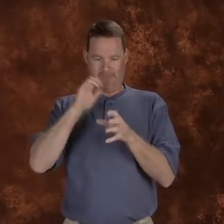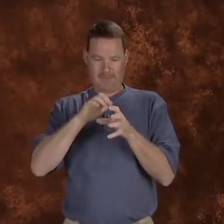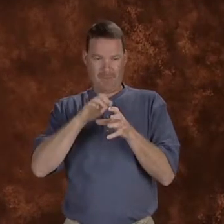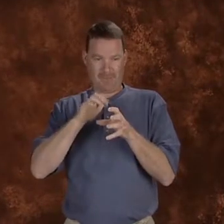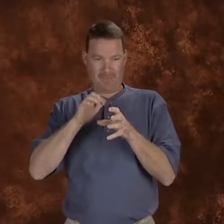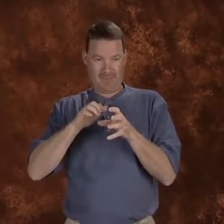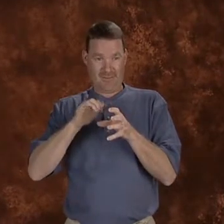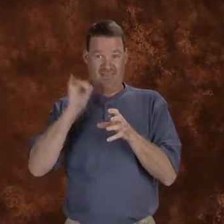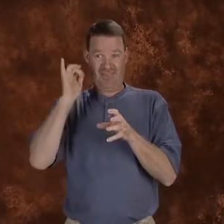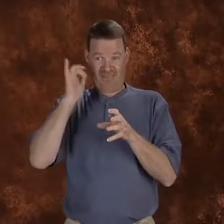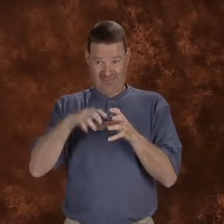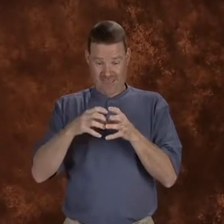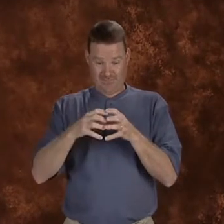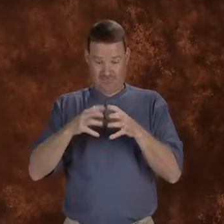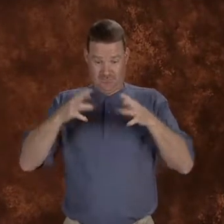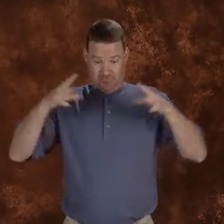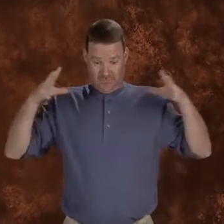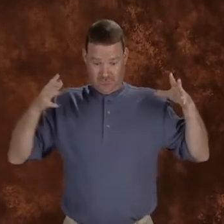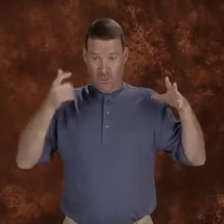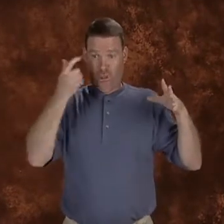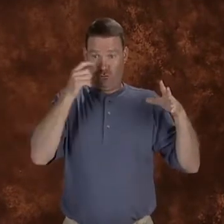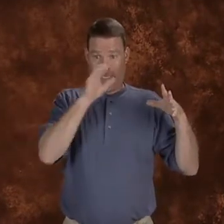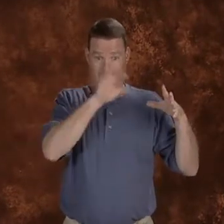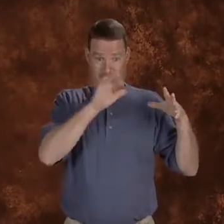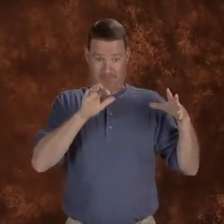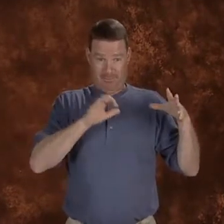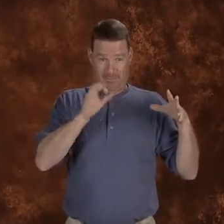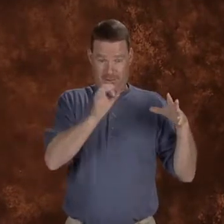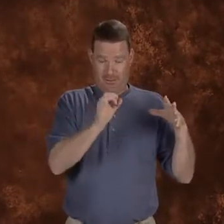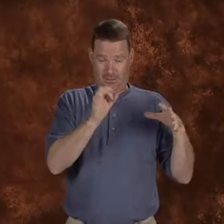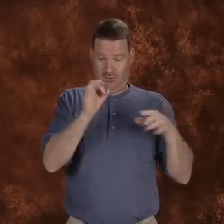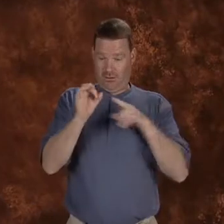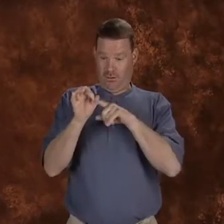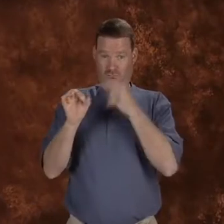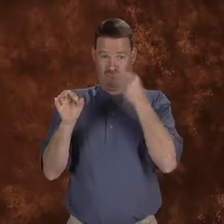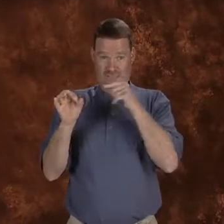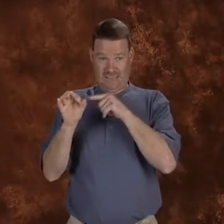And inside that green, that's called chloroplast.